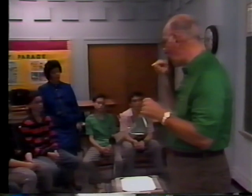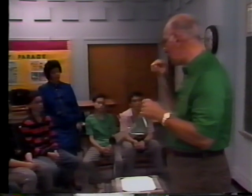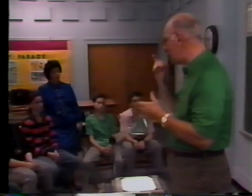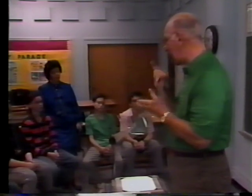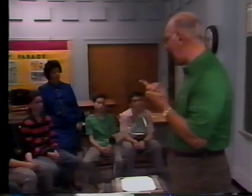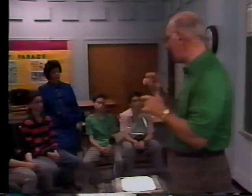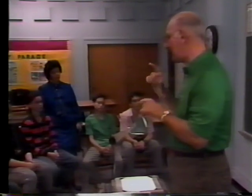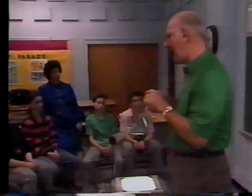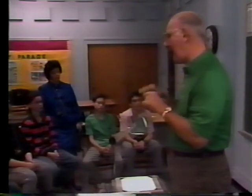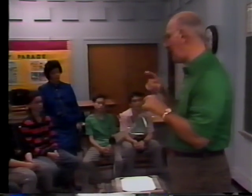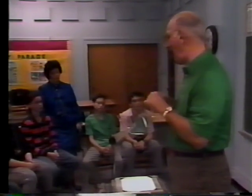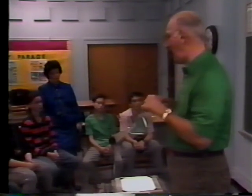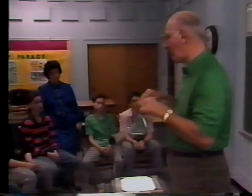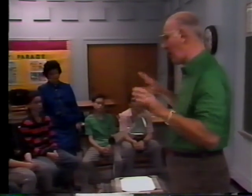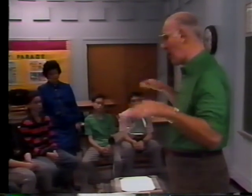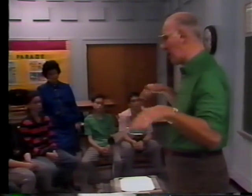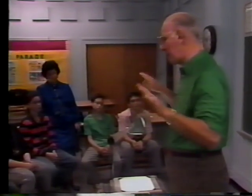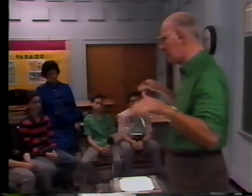bird that cannot fly.